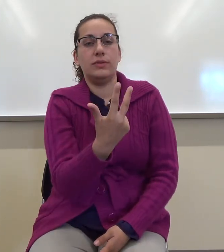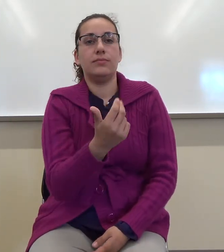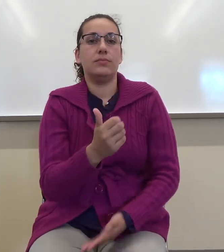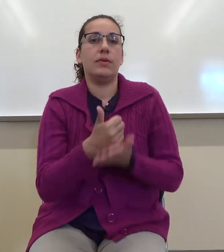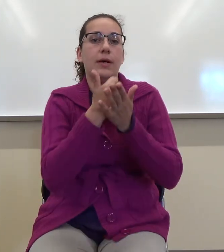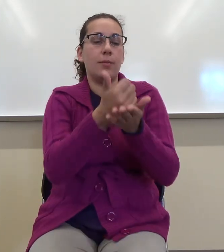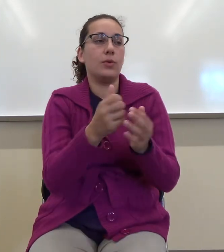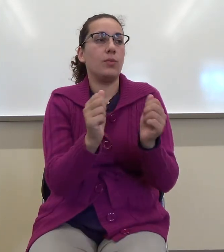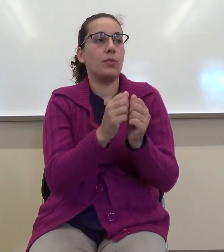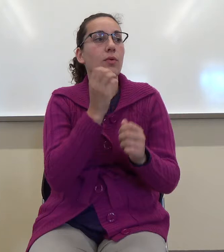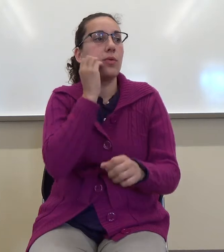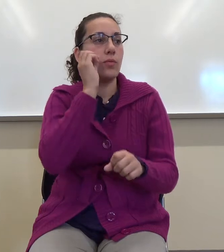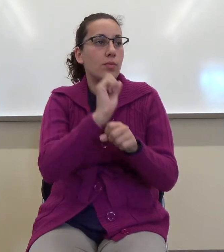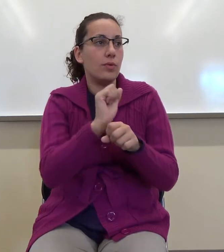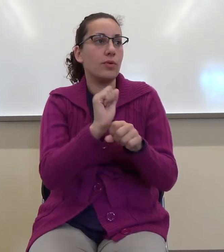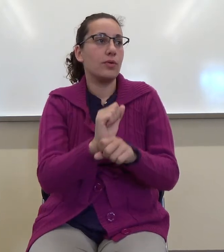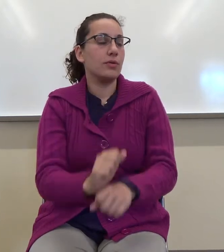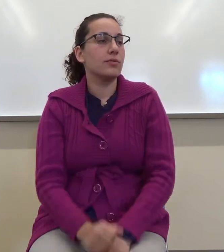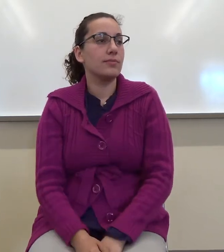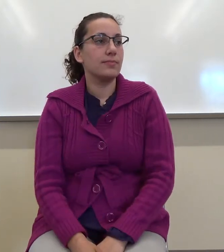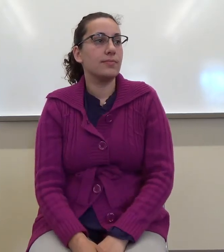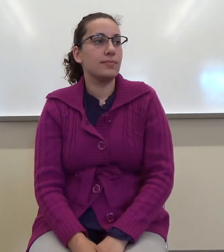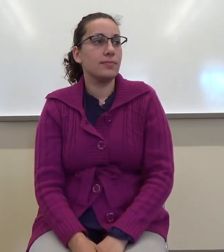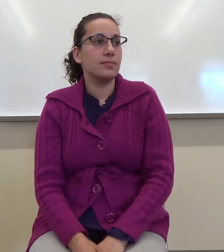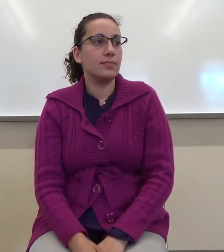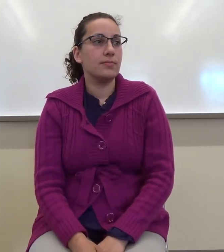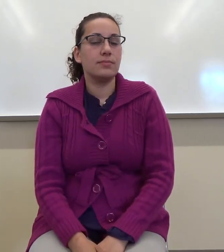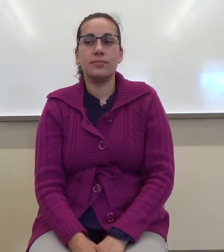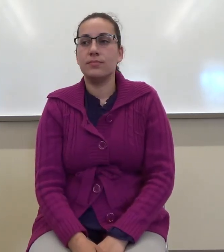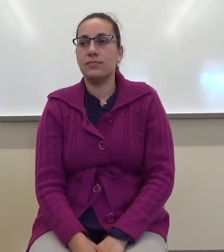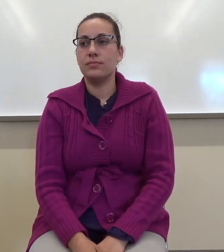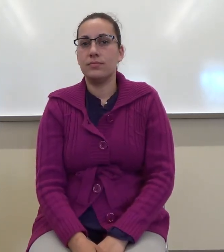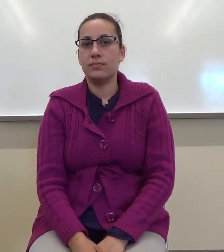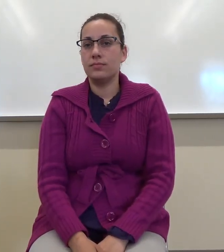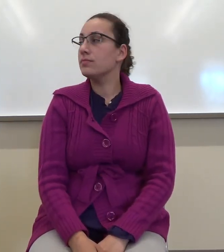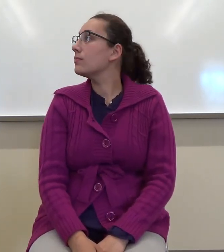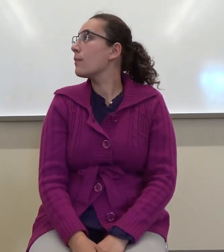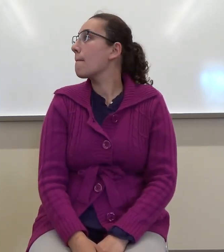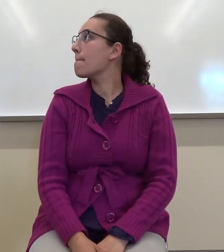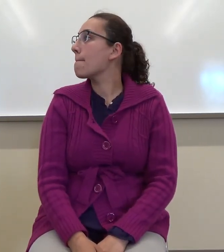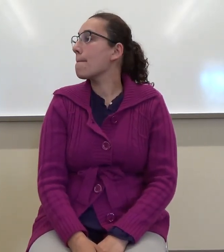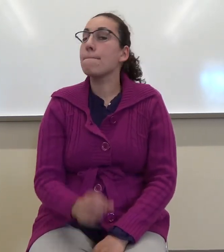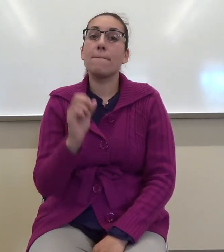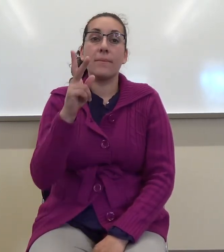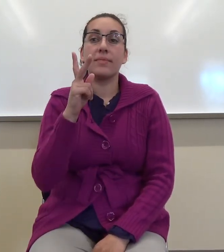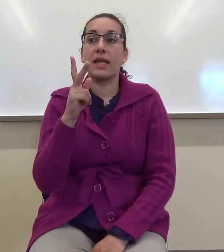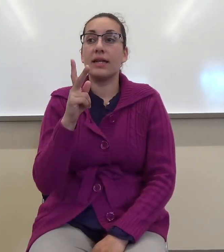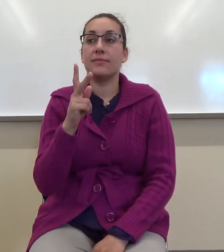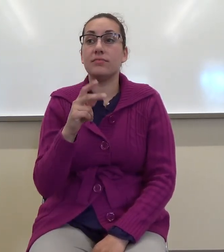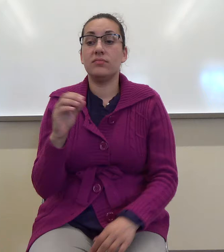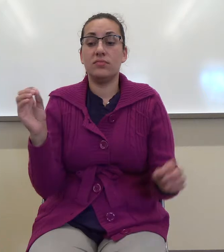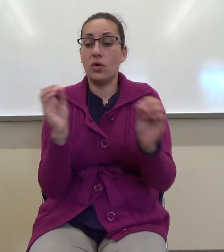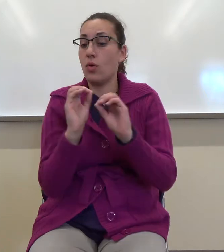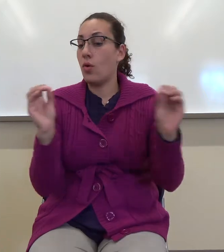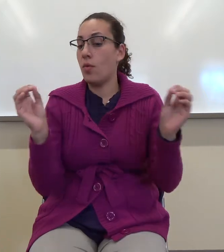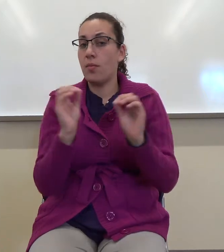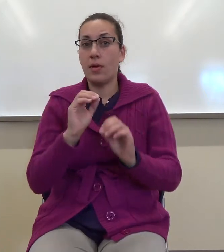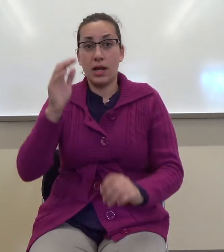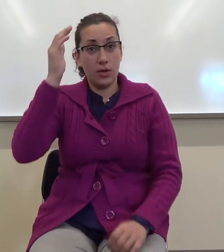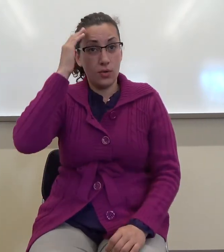homework. Is figure, you know how many things on the list. Okay, so no one knows exactly what